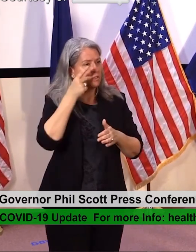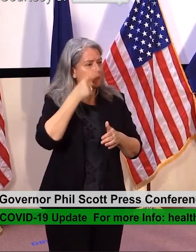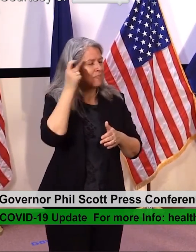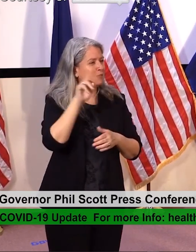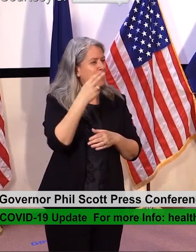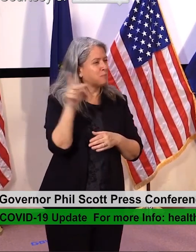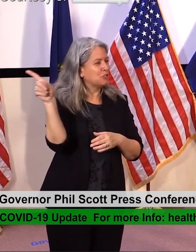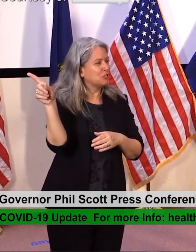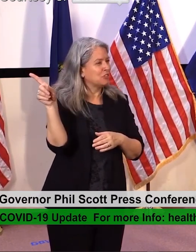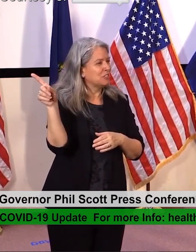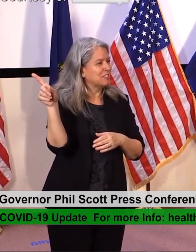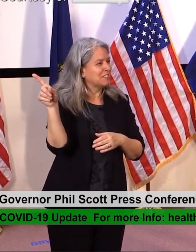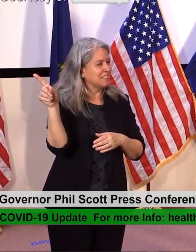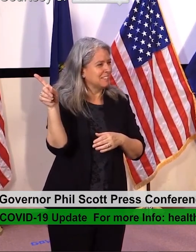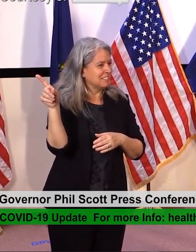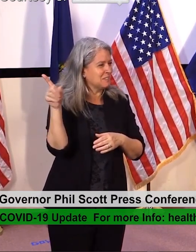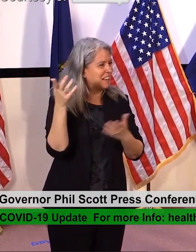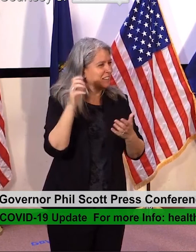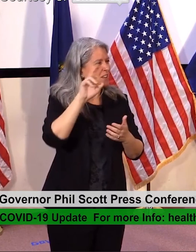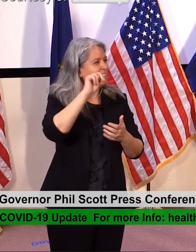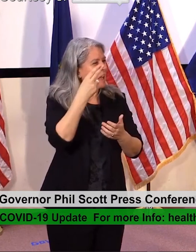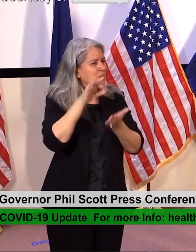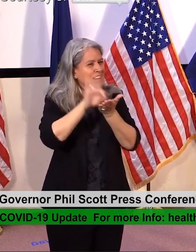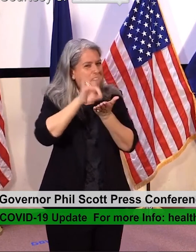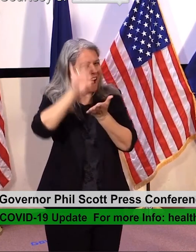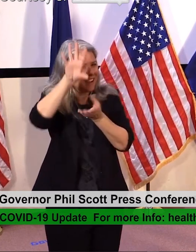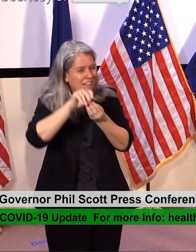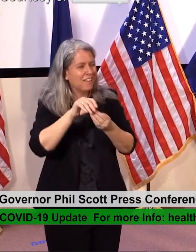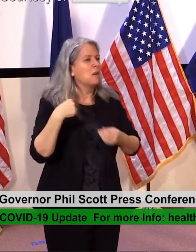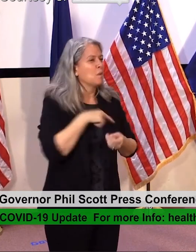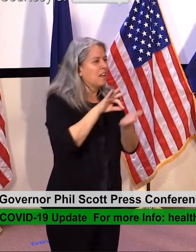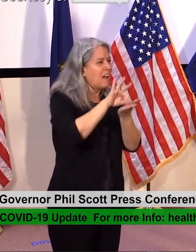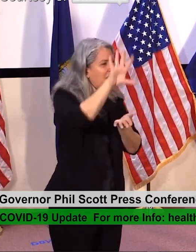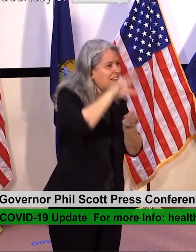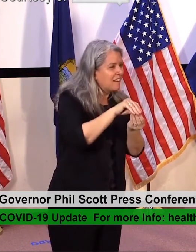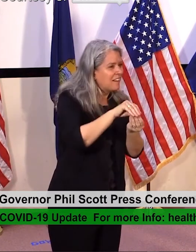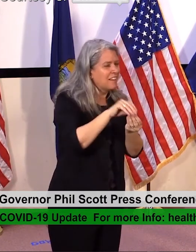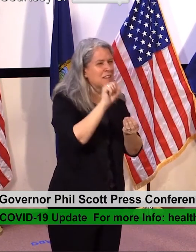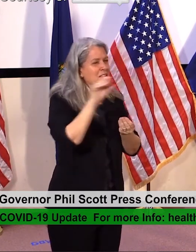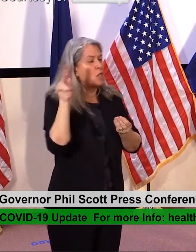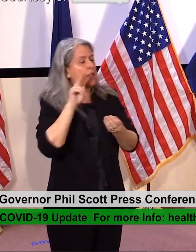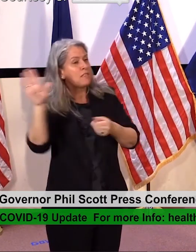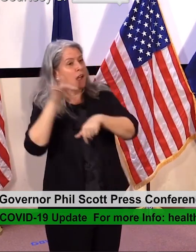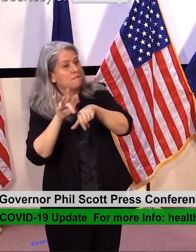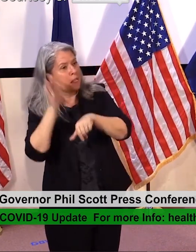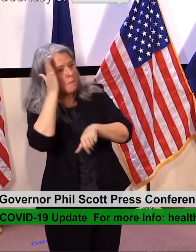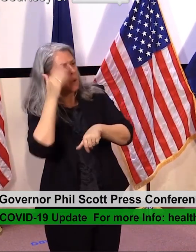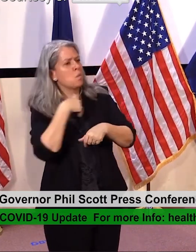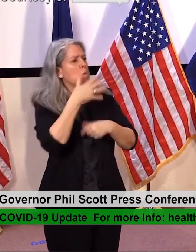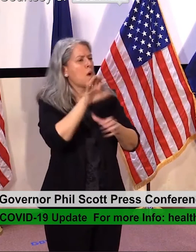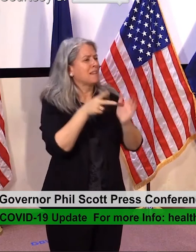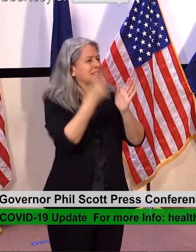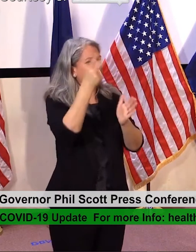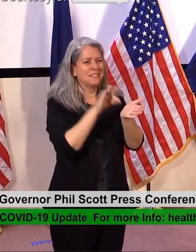New Hampshire is probably doing the same exercise that we are doing right now and looking at available beds. And we didn't want to